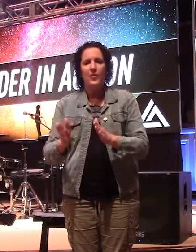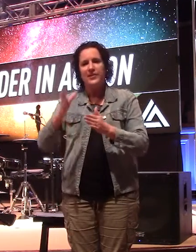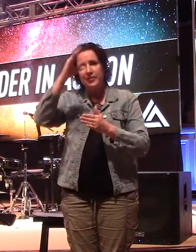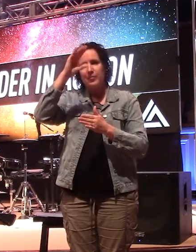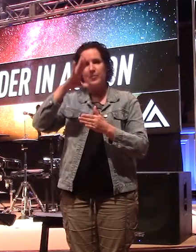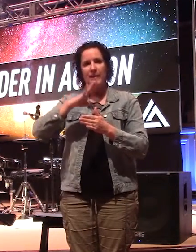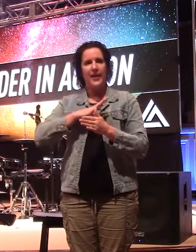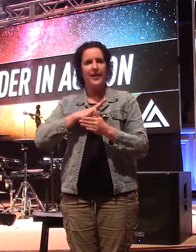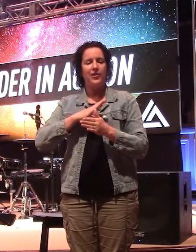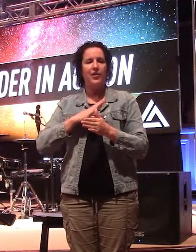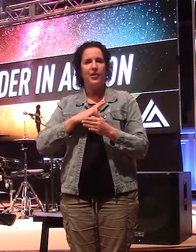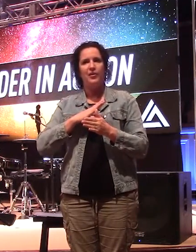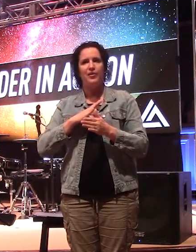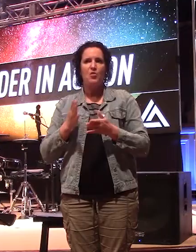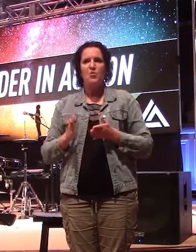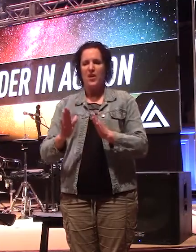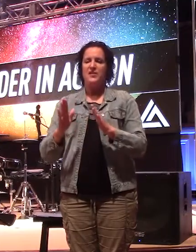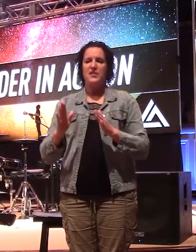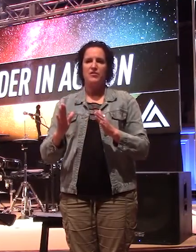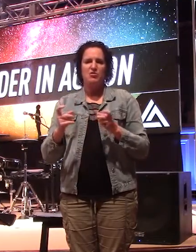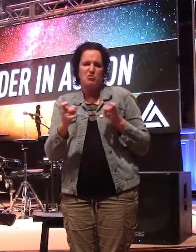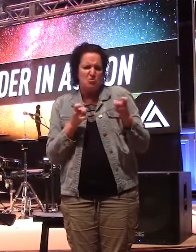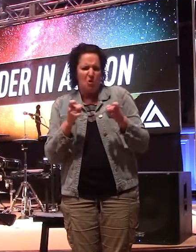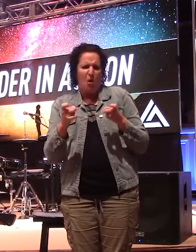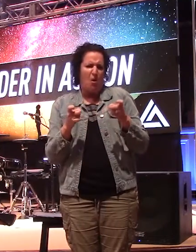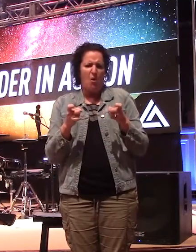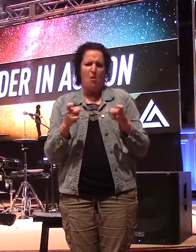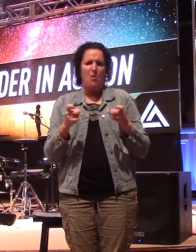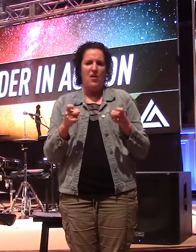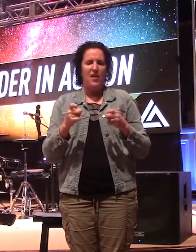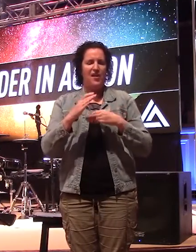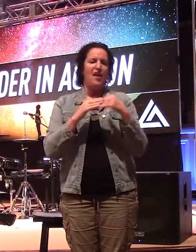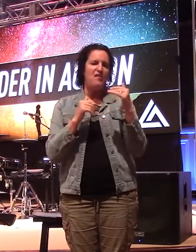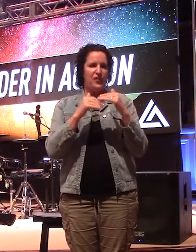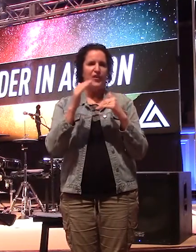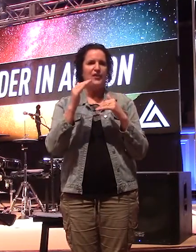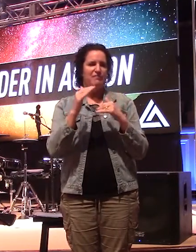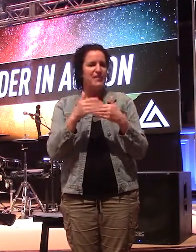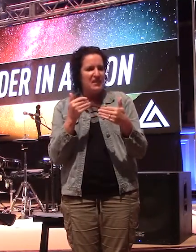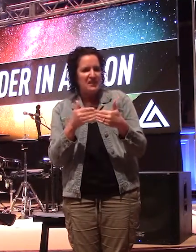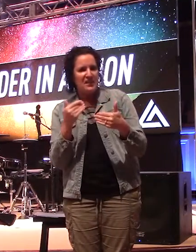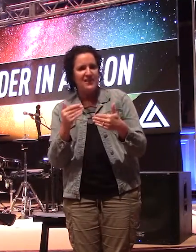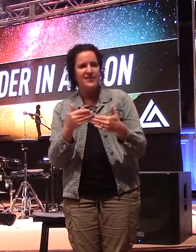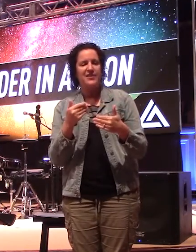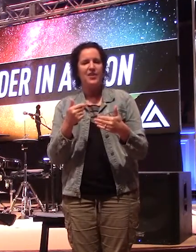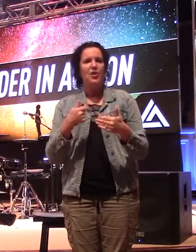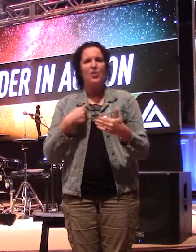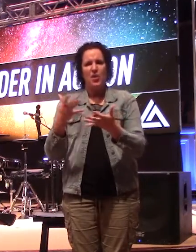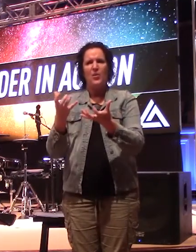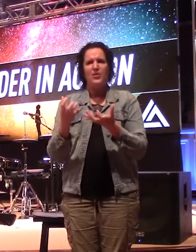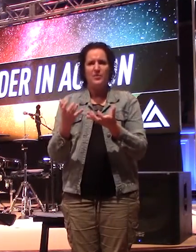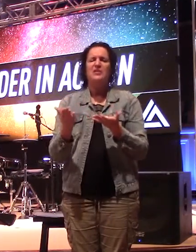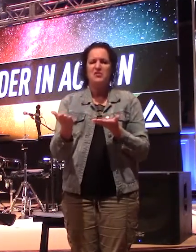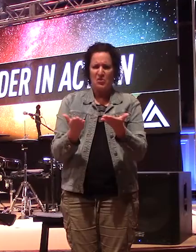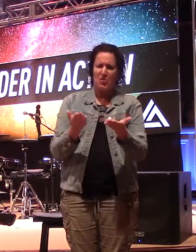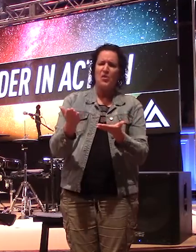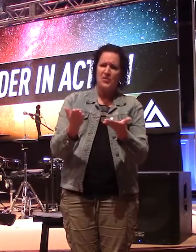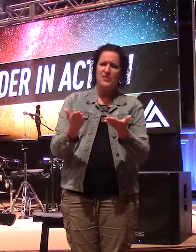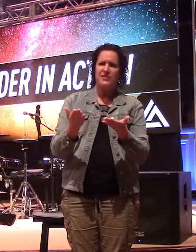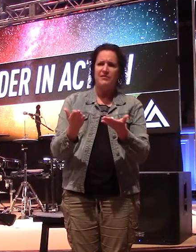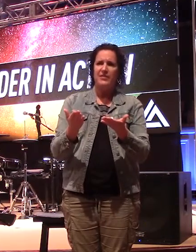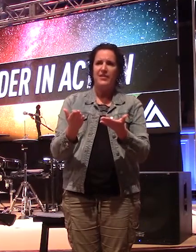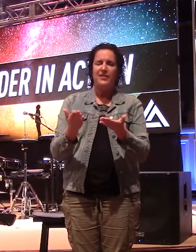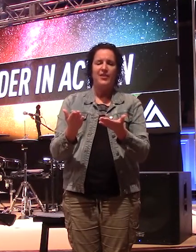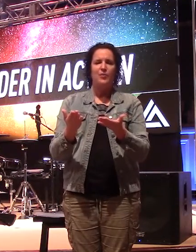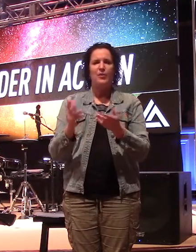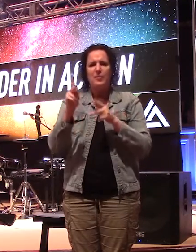man are ways of control and comfort, convenience, influence, success. We want to be served. We want to be well thought of.